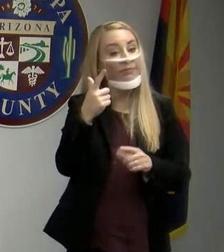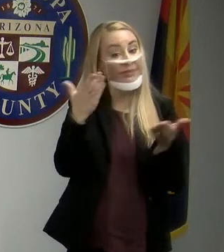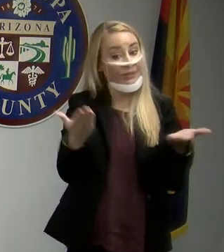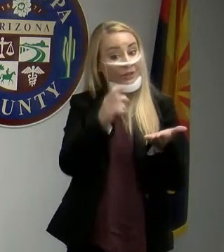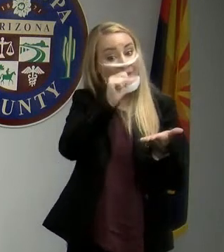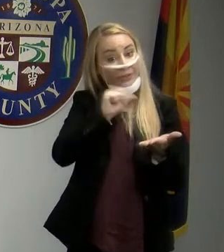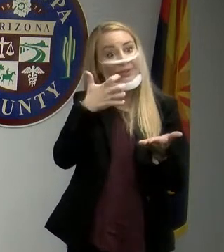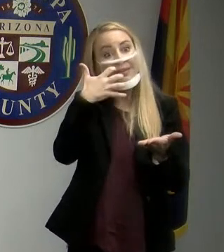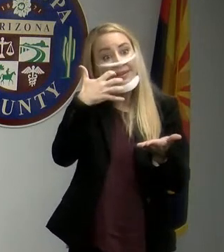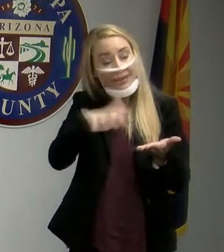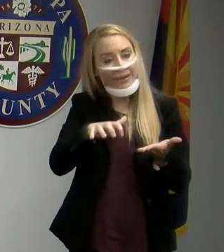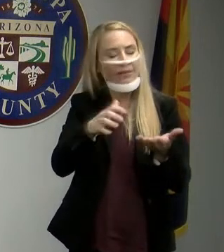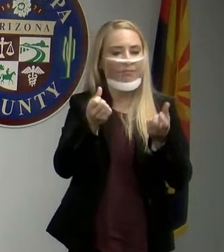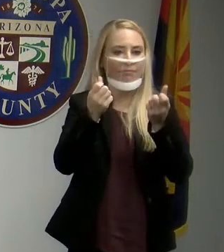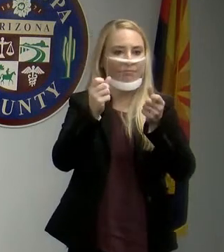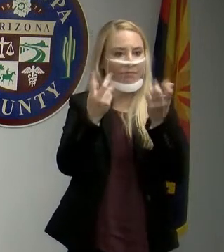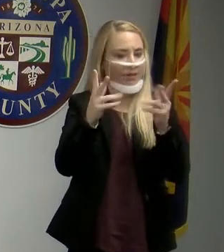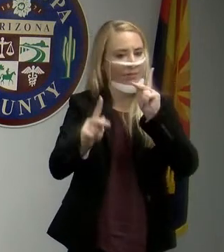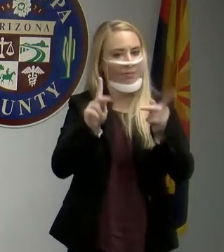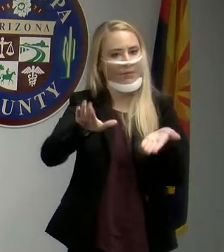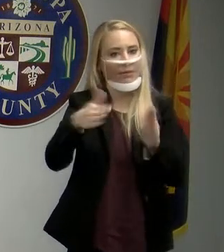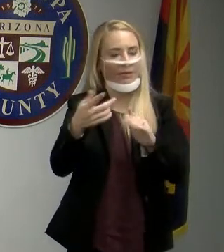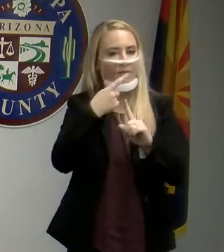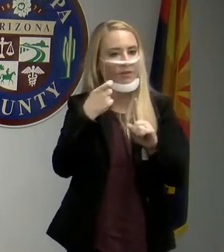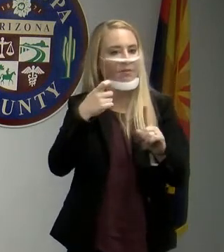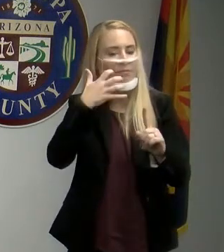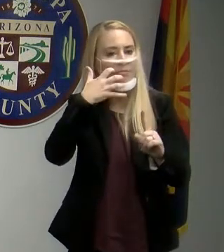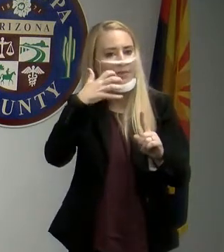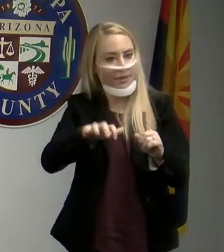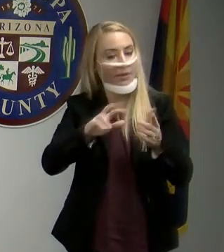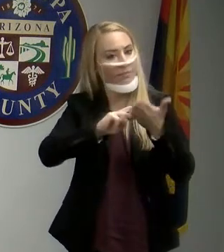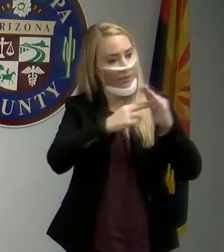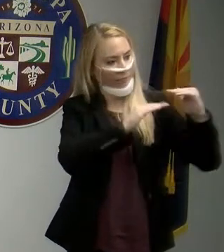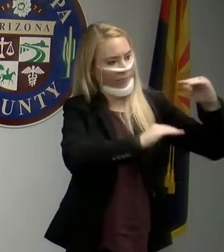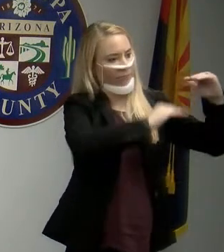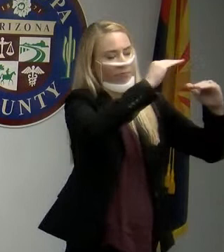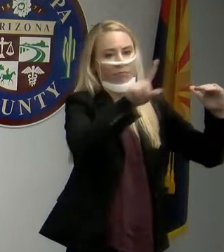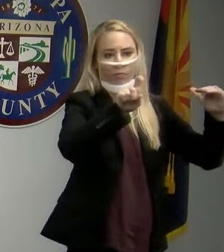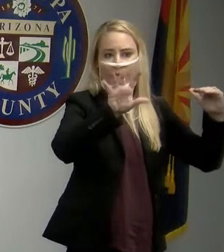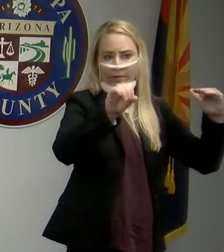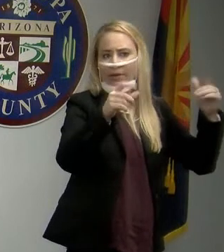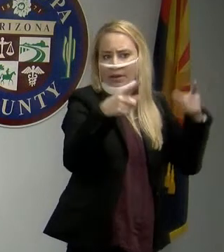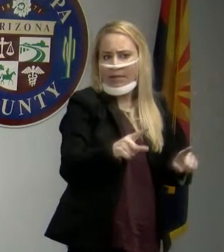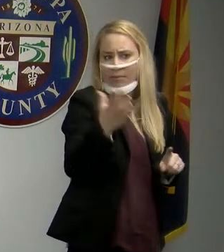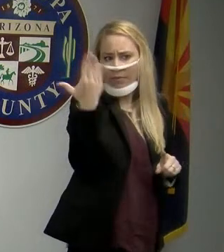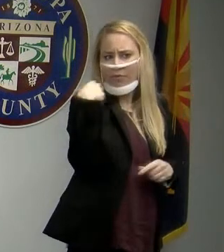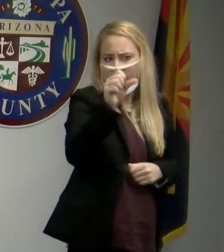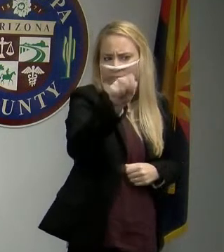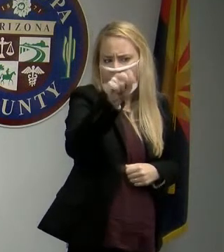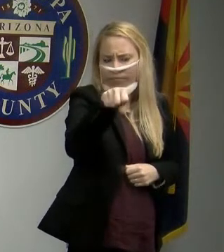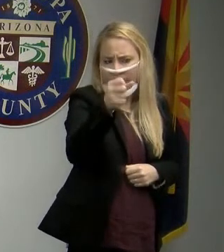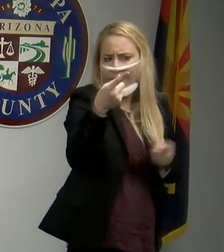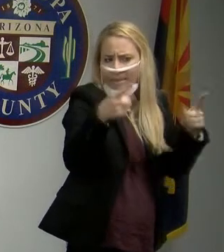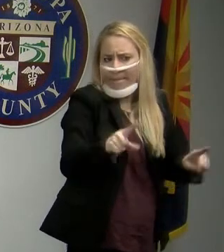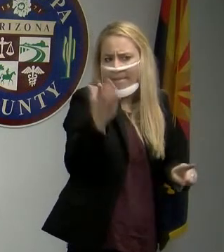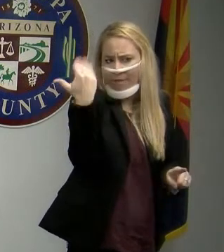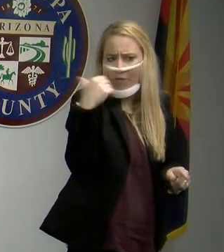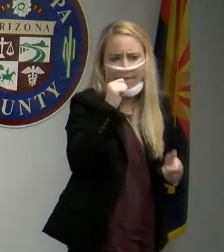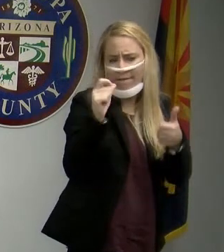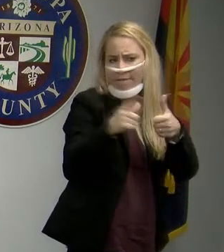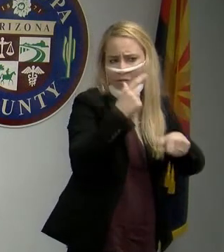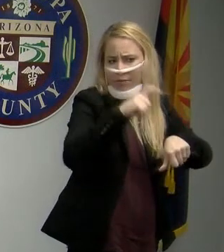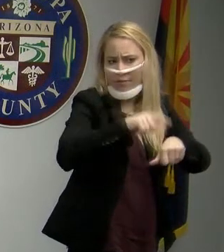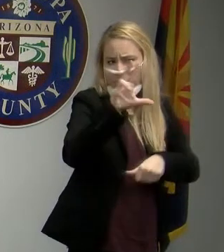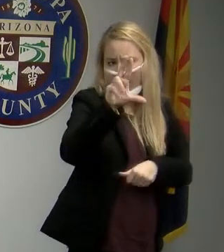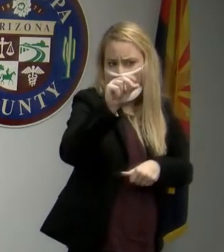this time of year. So this is not unheard of, but it hasn't made a headline before. So they can use portable racks to